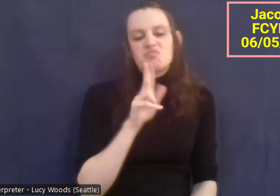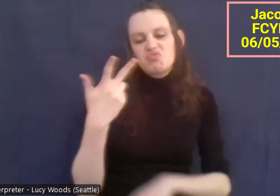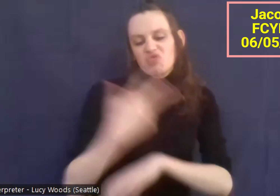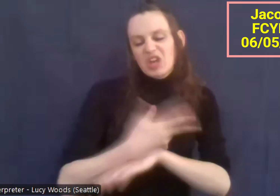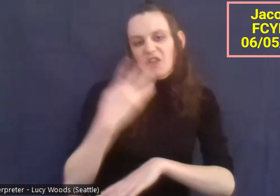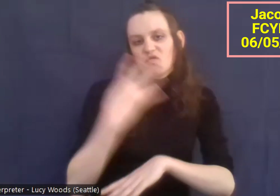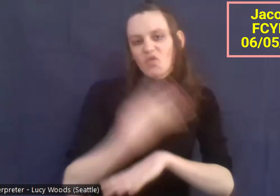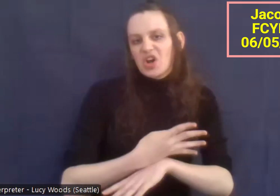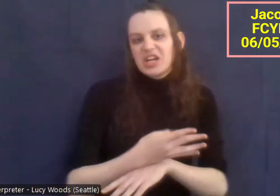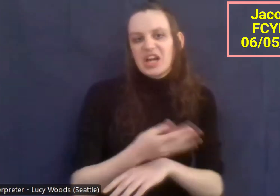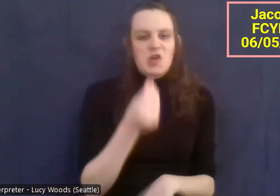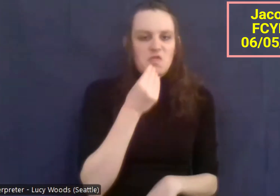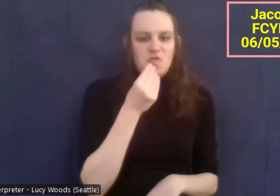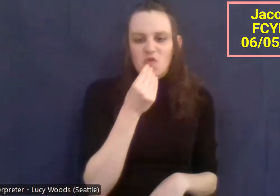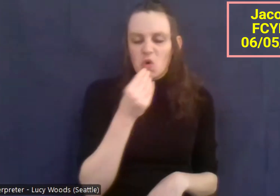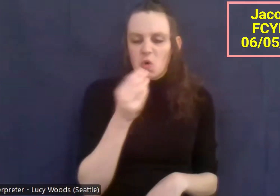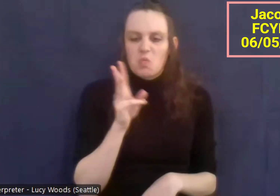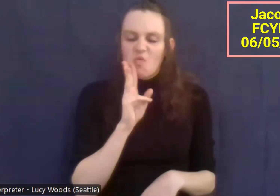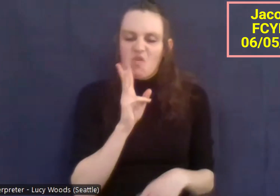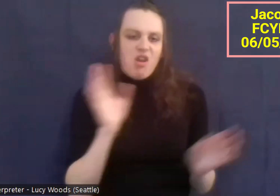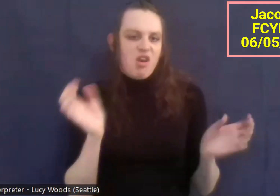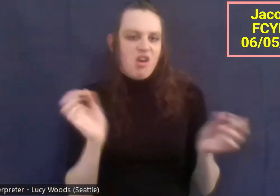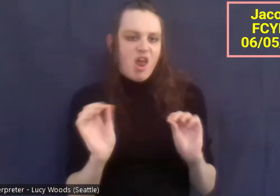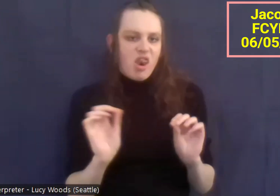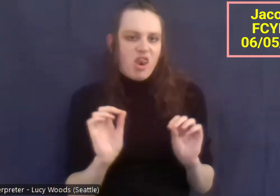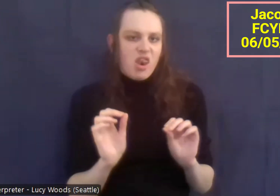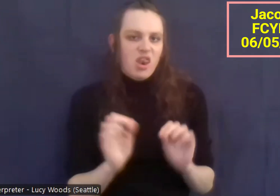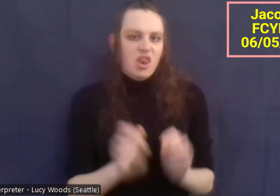all. So my first